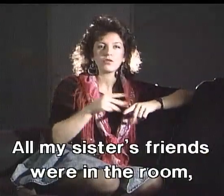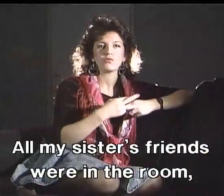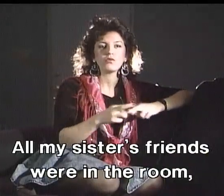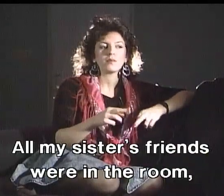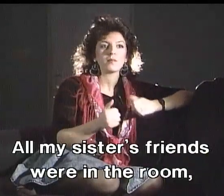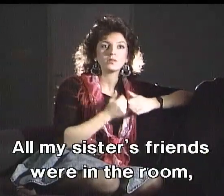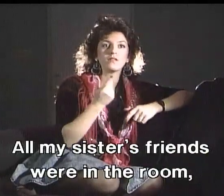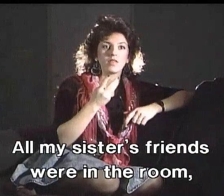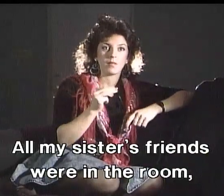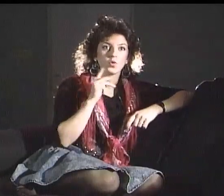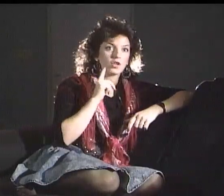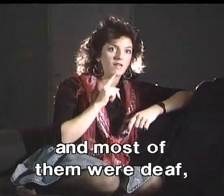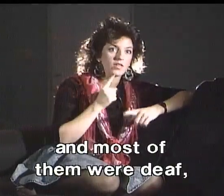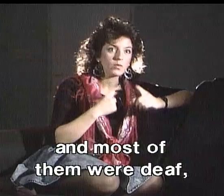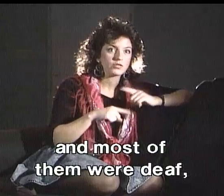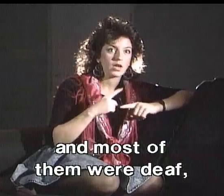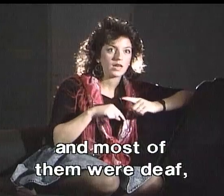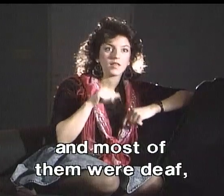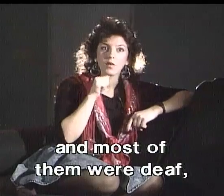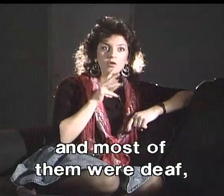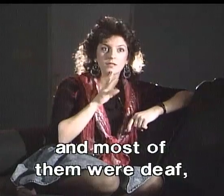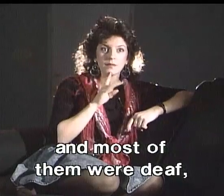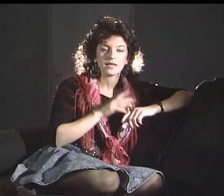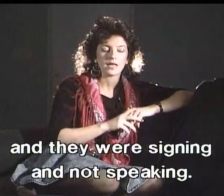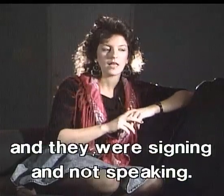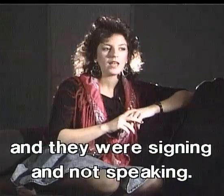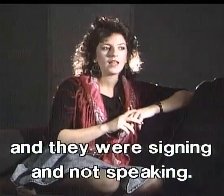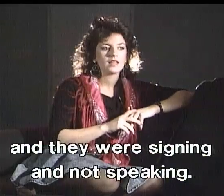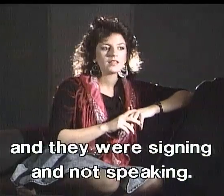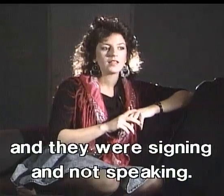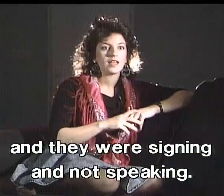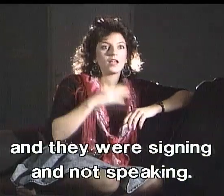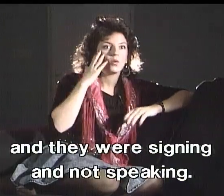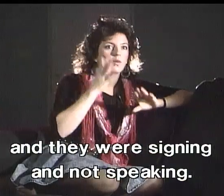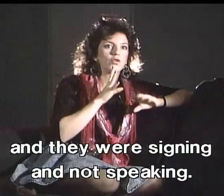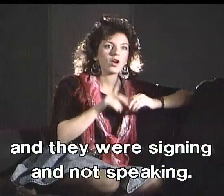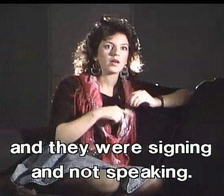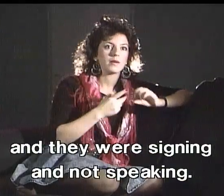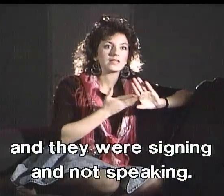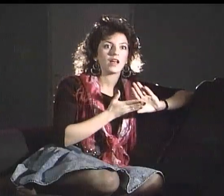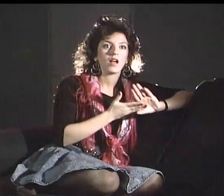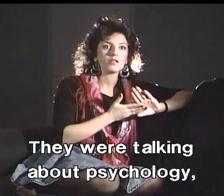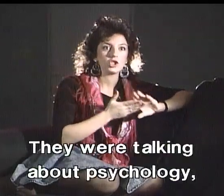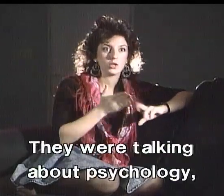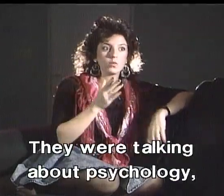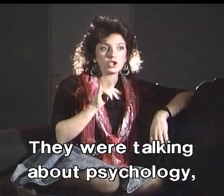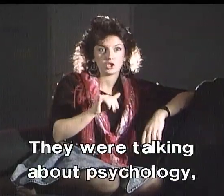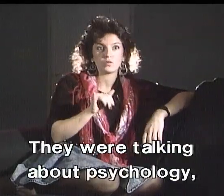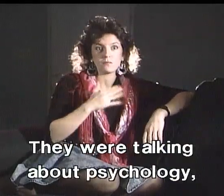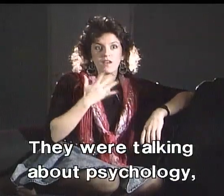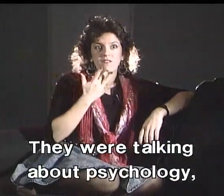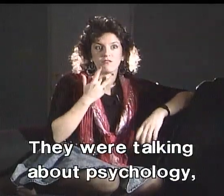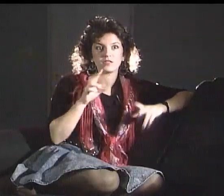room, and most of them were deaf, and they were signing, and they weren't speaking. And I knew they were talking about psychology, which was my favorite